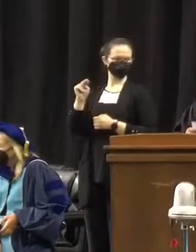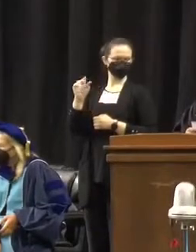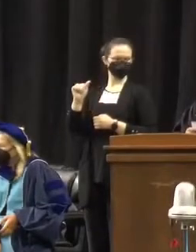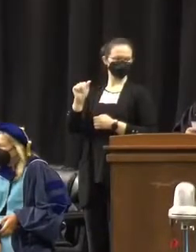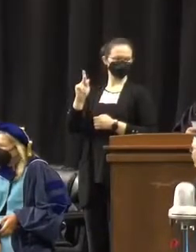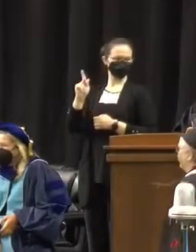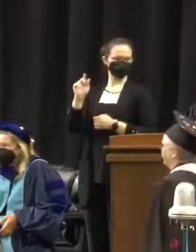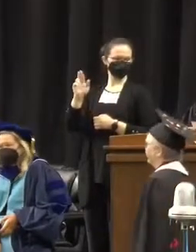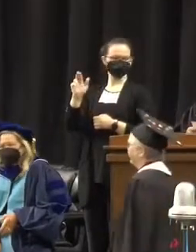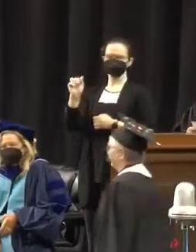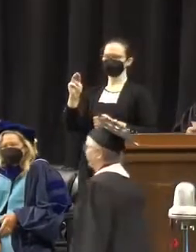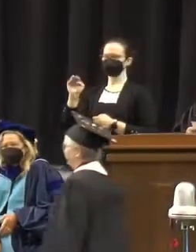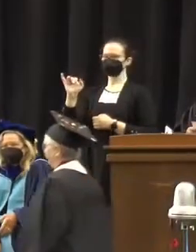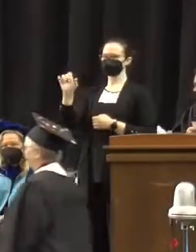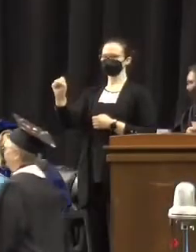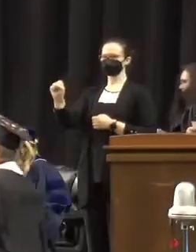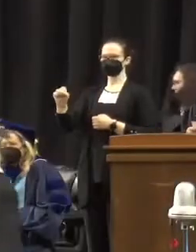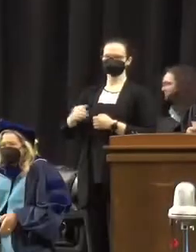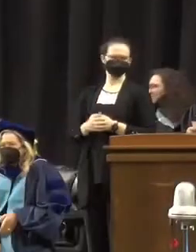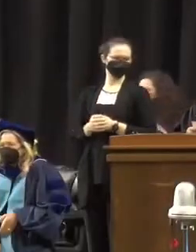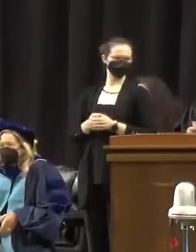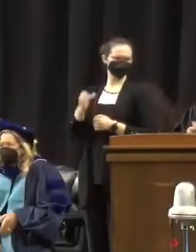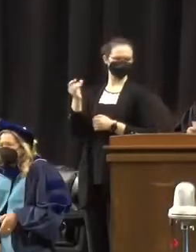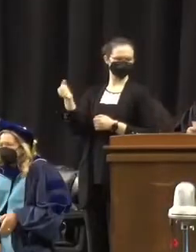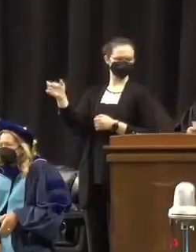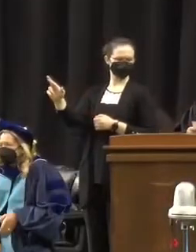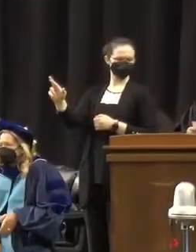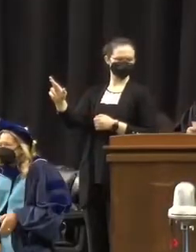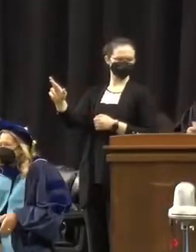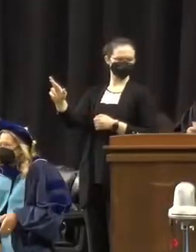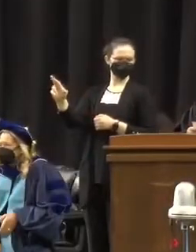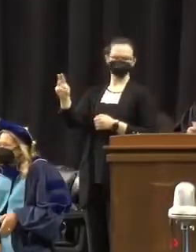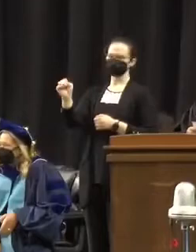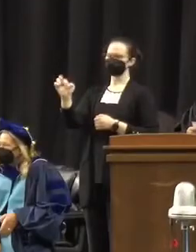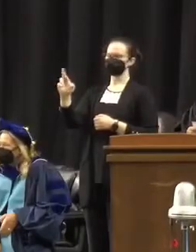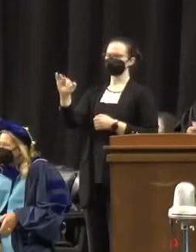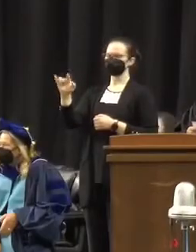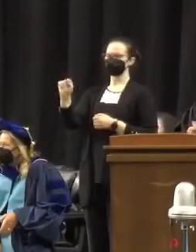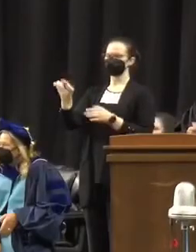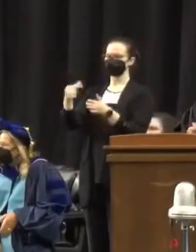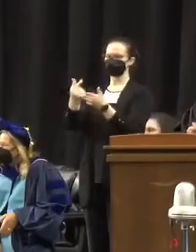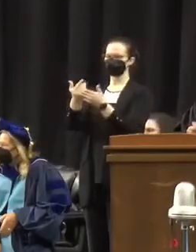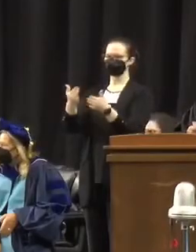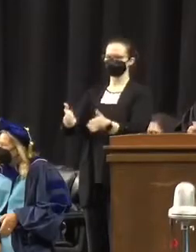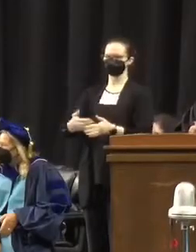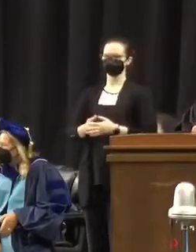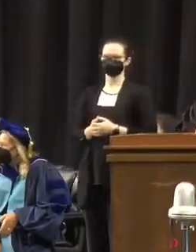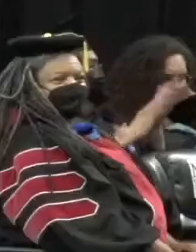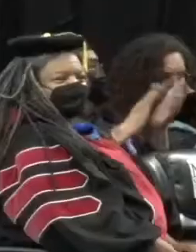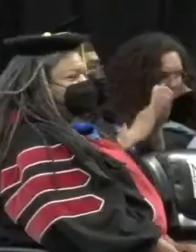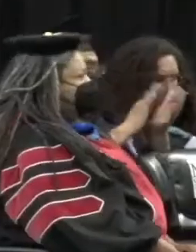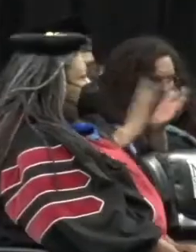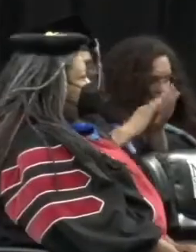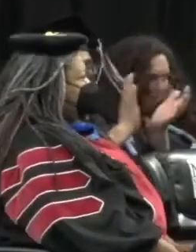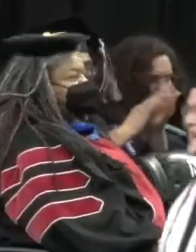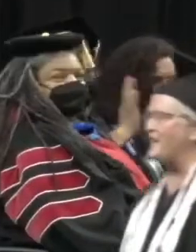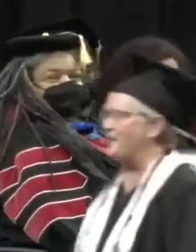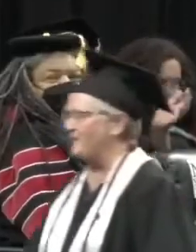Diana D. Kramis, Crimson Scholar Meritorious Graduate.